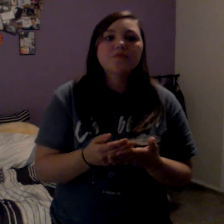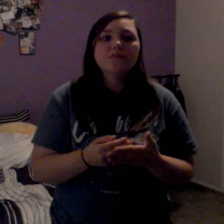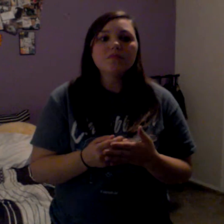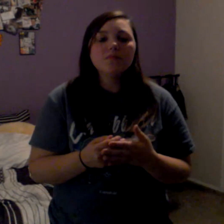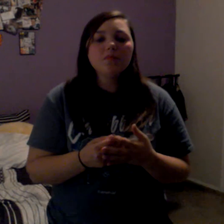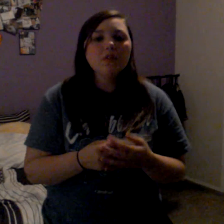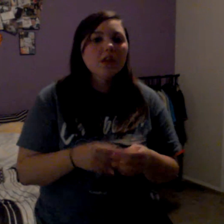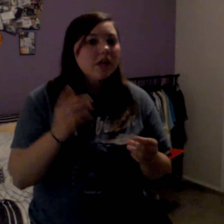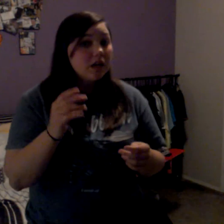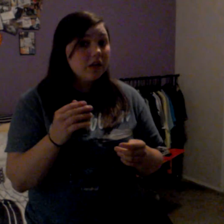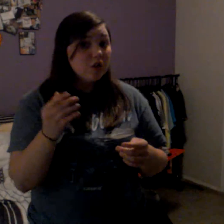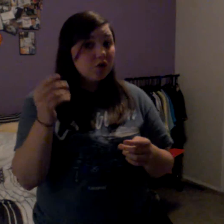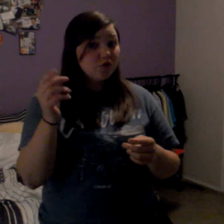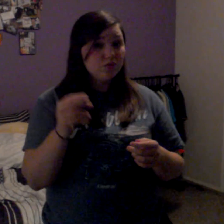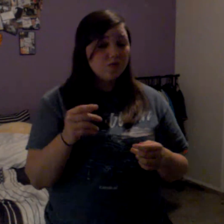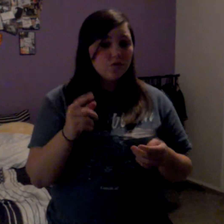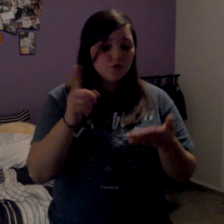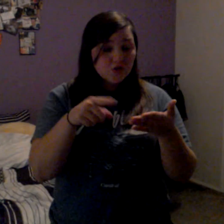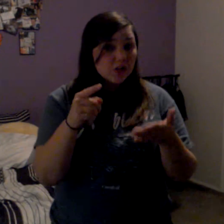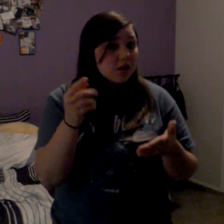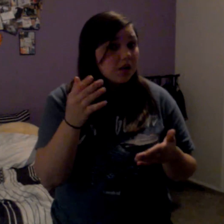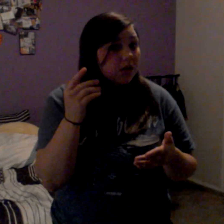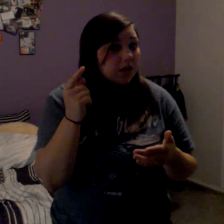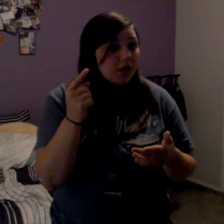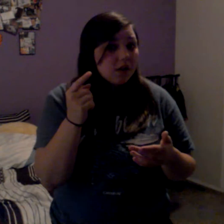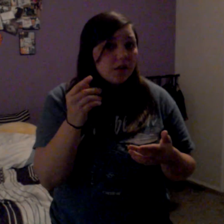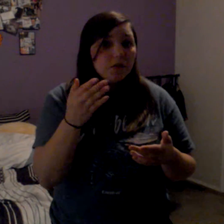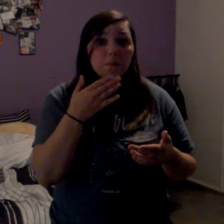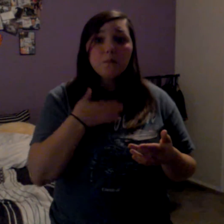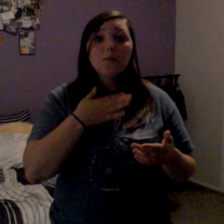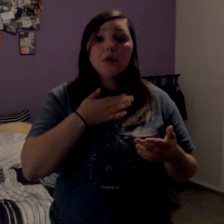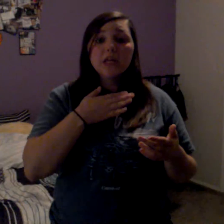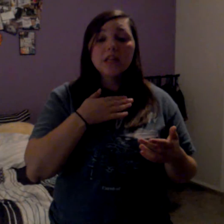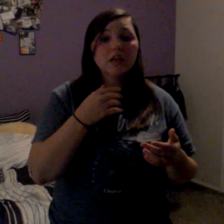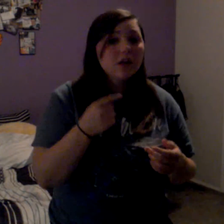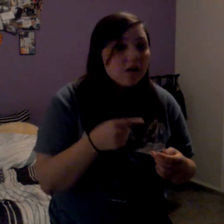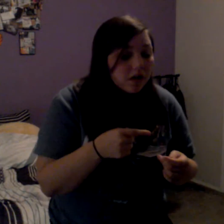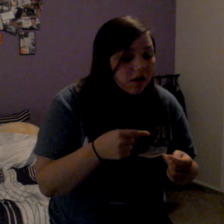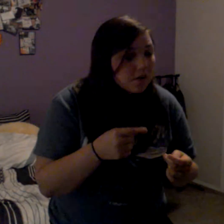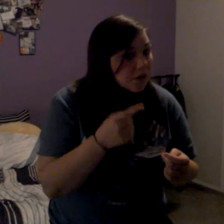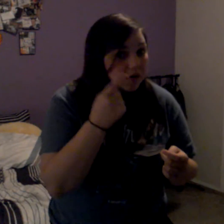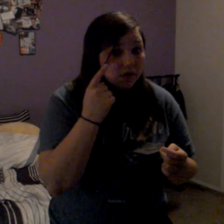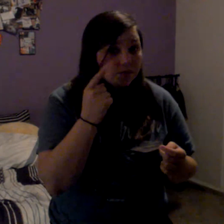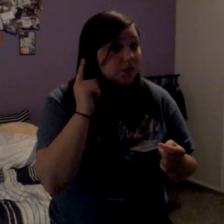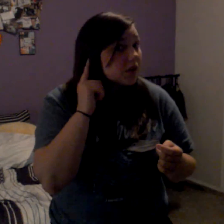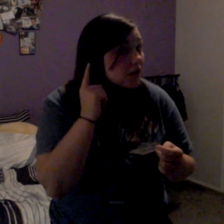nose. And then tip his chin upward. Pinch his nose